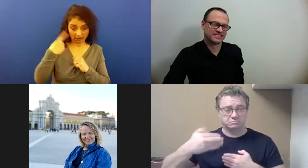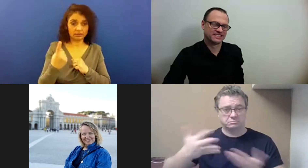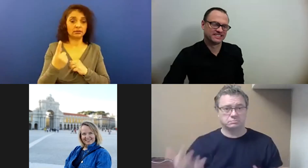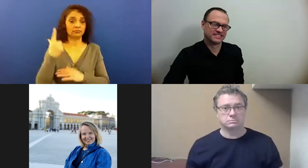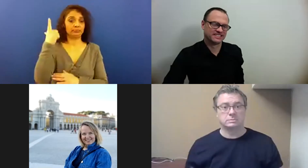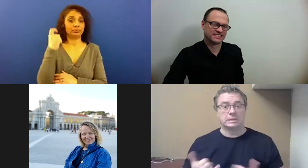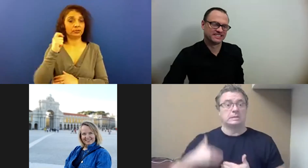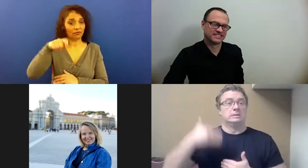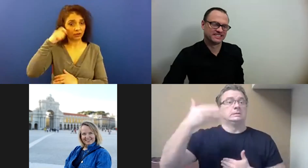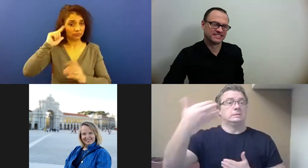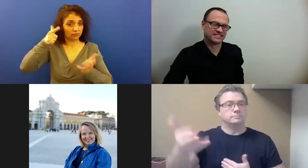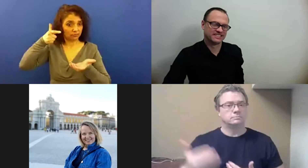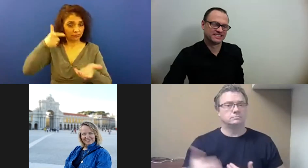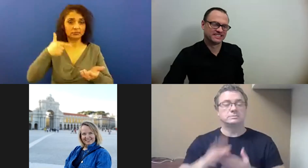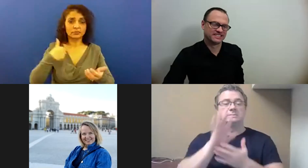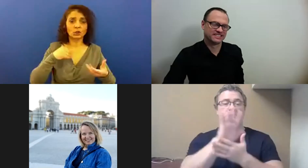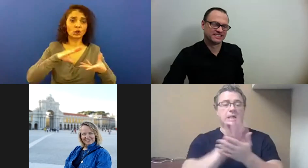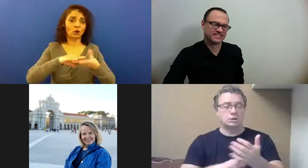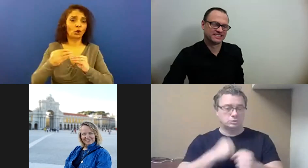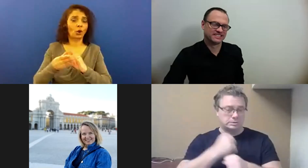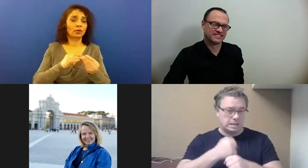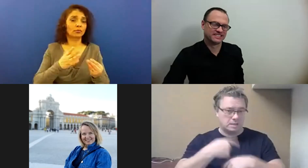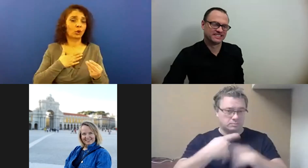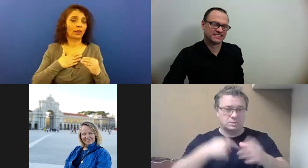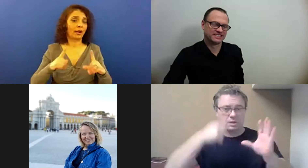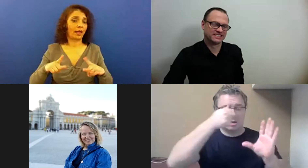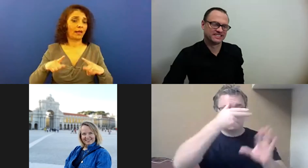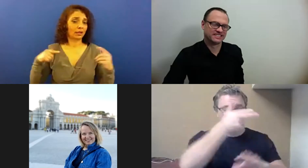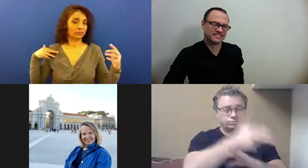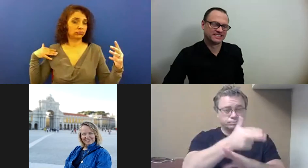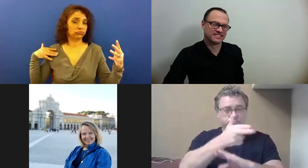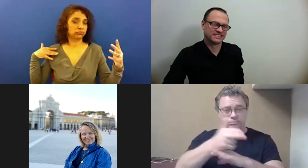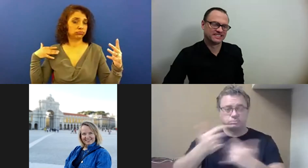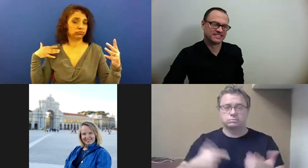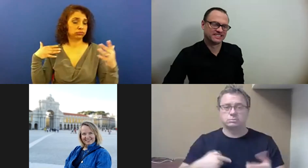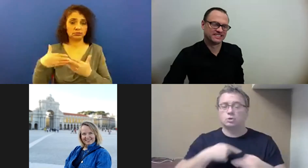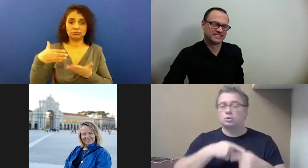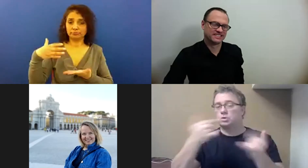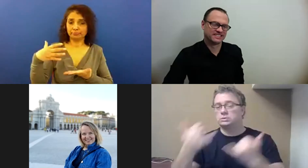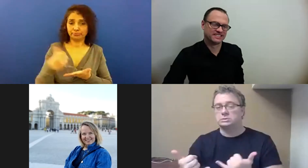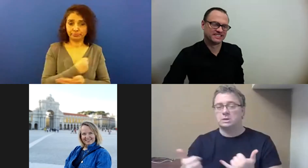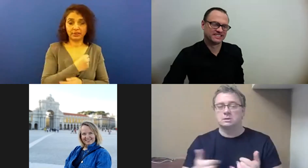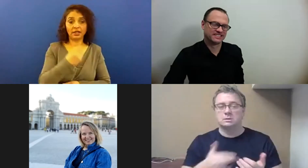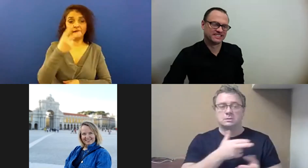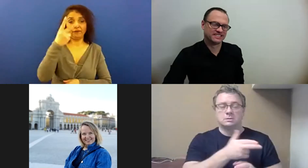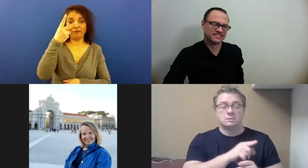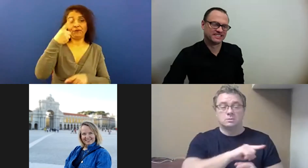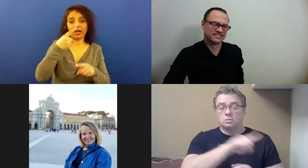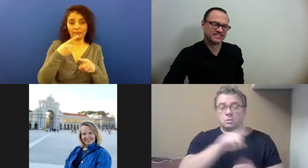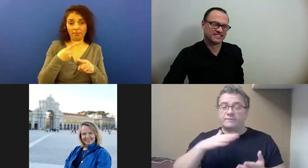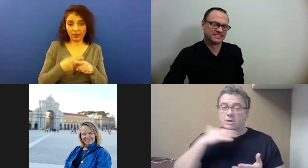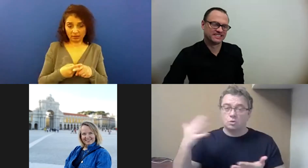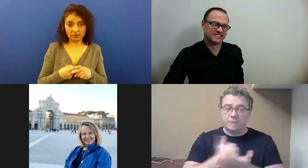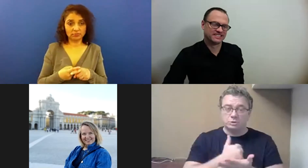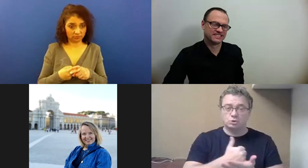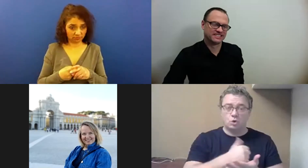We met for 2 times for long interviews. Then the filming started, and I was able to tell my life story and share